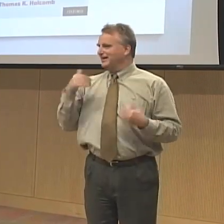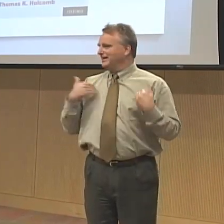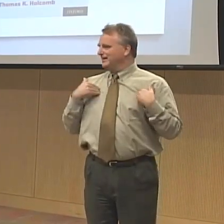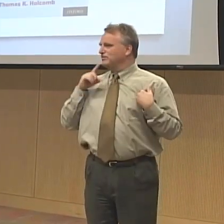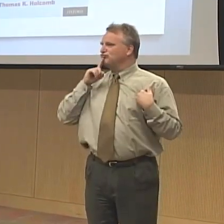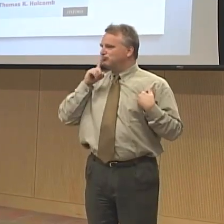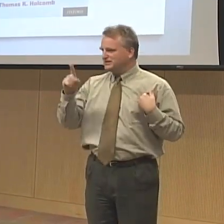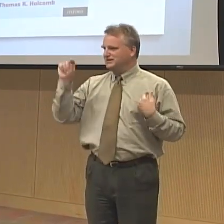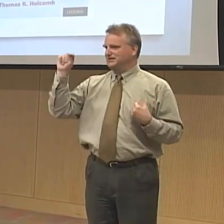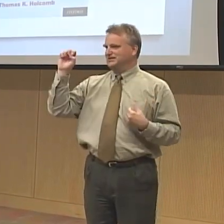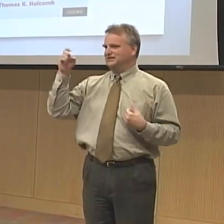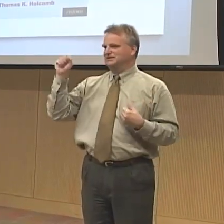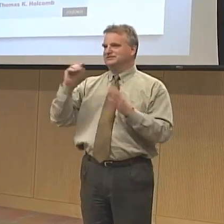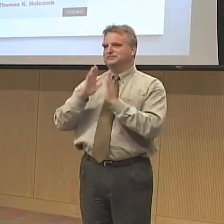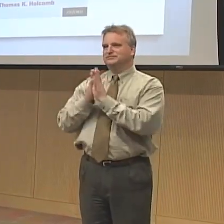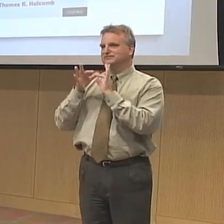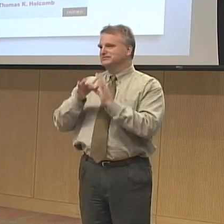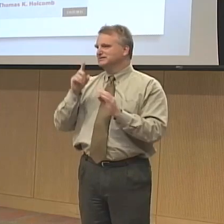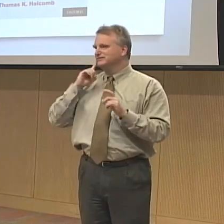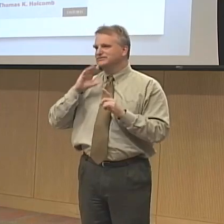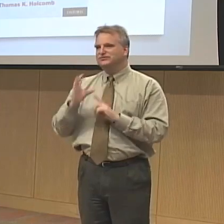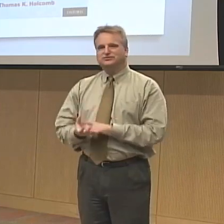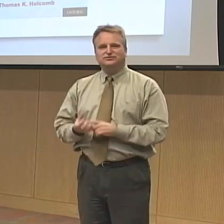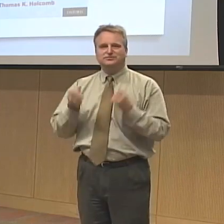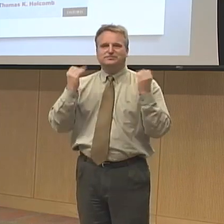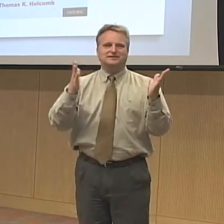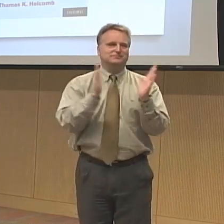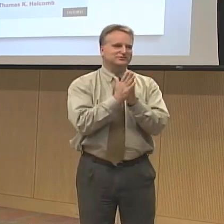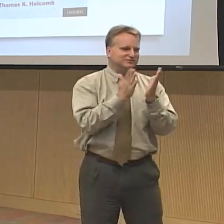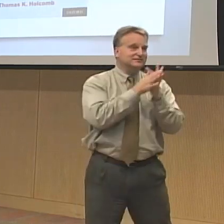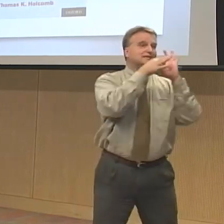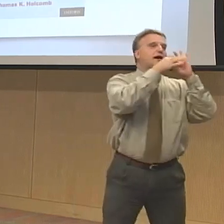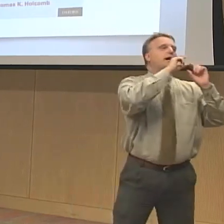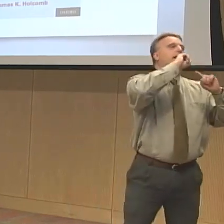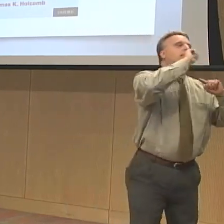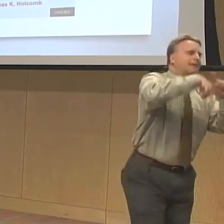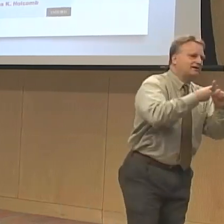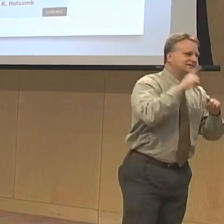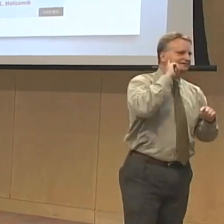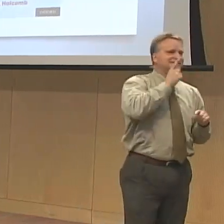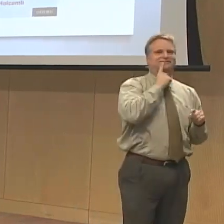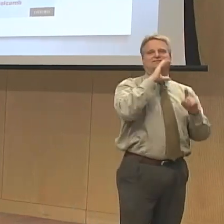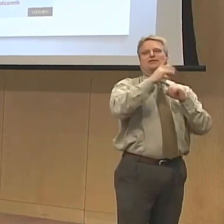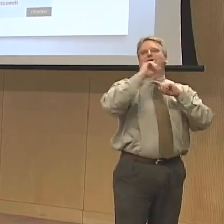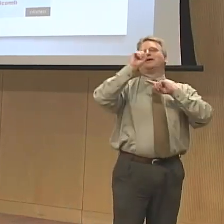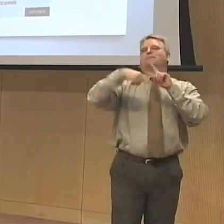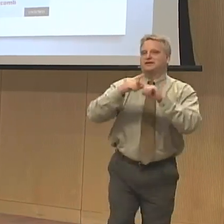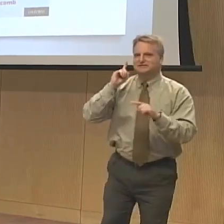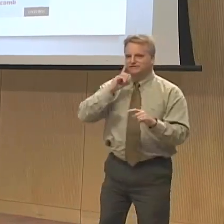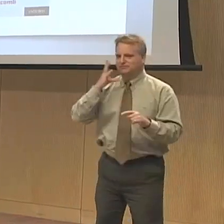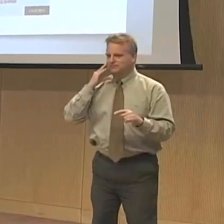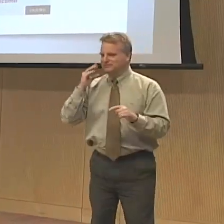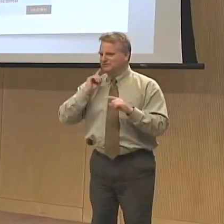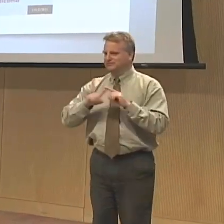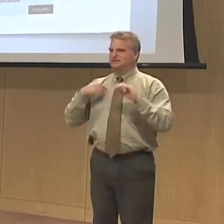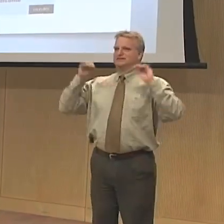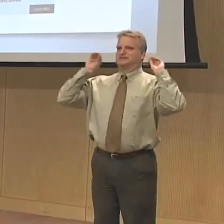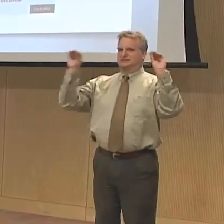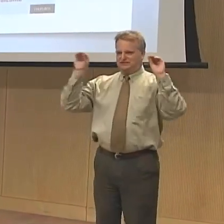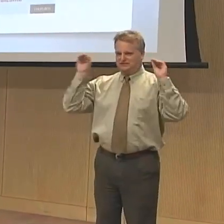a real textbook on American deaf culture. There were books about deaf culture, about the deaf experience, and in